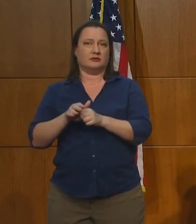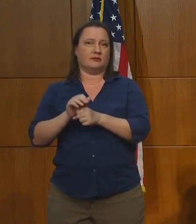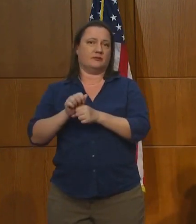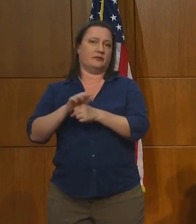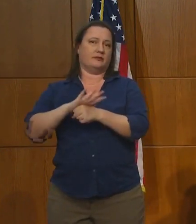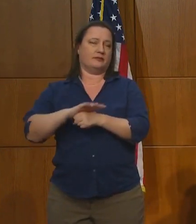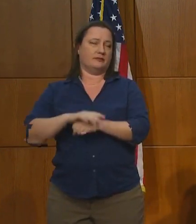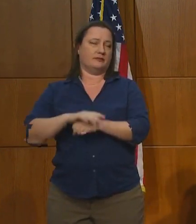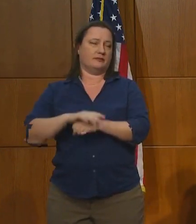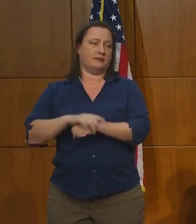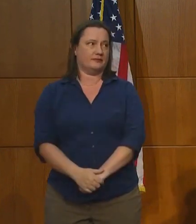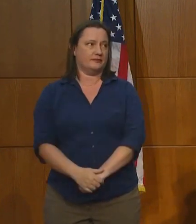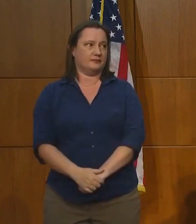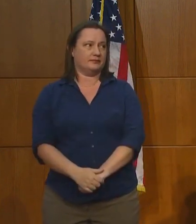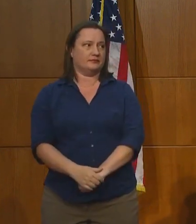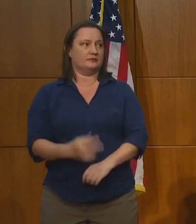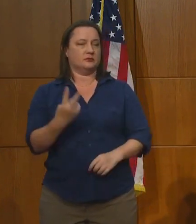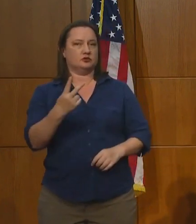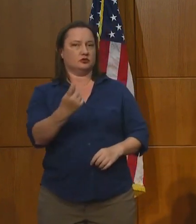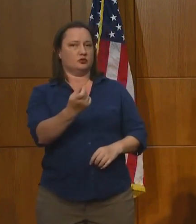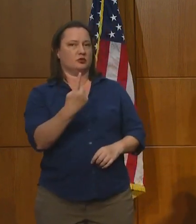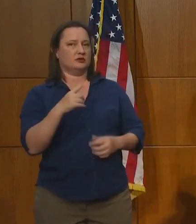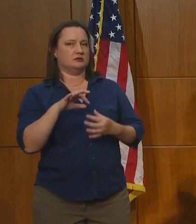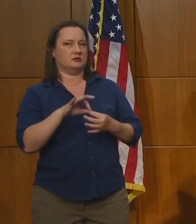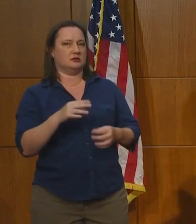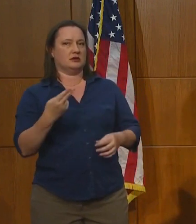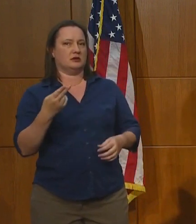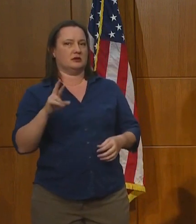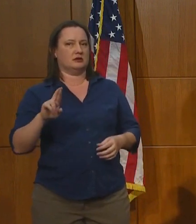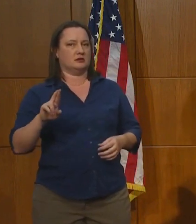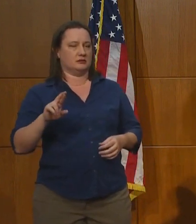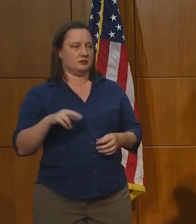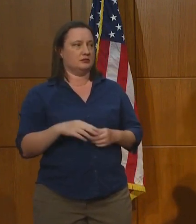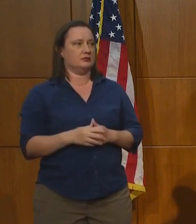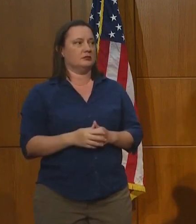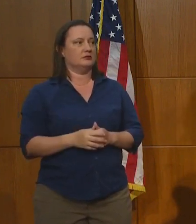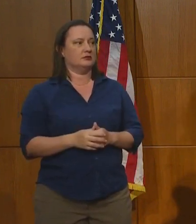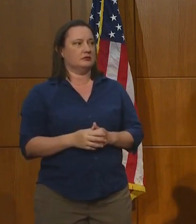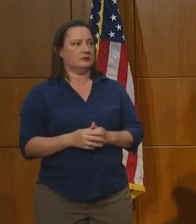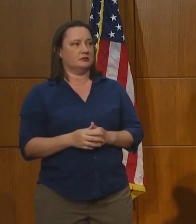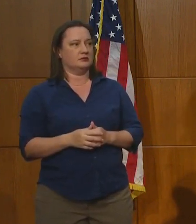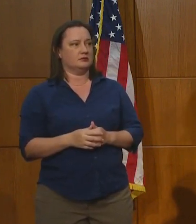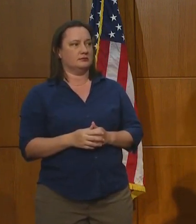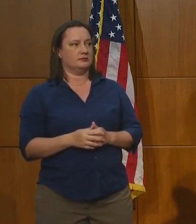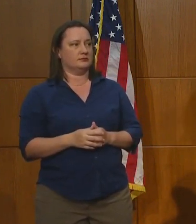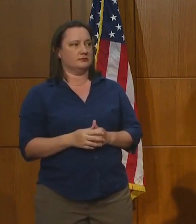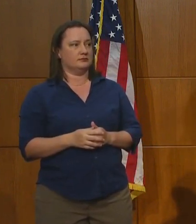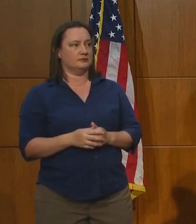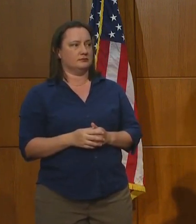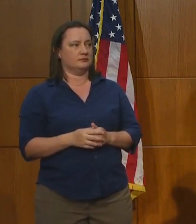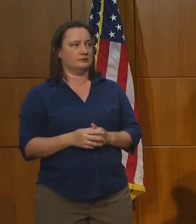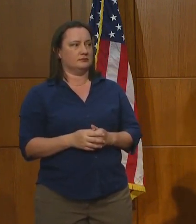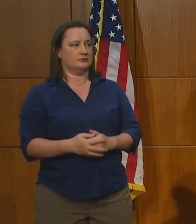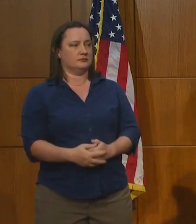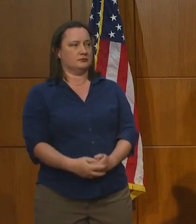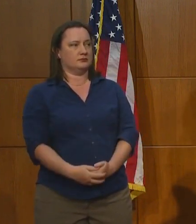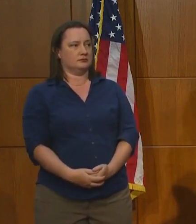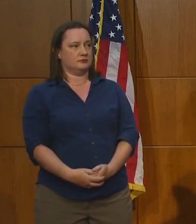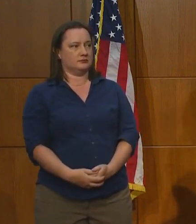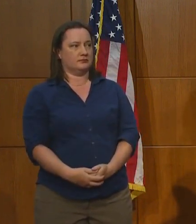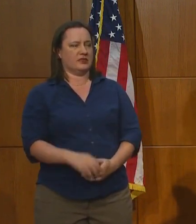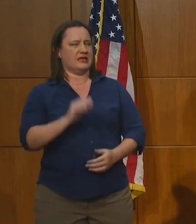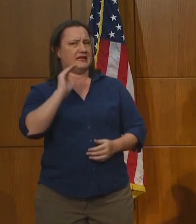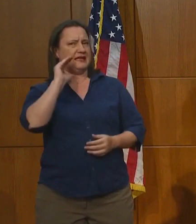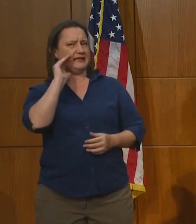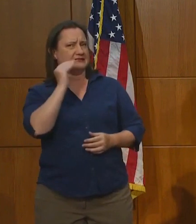Governor, two questions related to Hampton Roads. First, it sounds like you're pushing for more enforcement and putting the onus kind of on restaurant owners